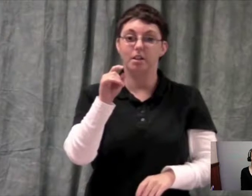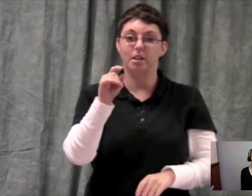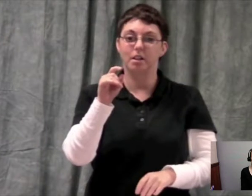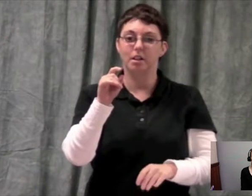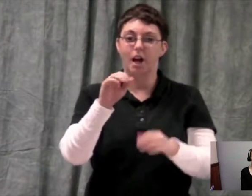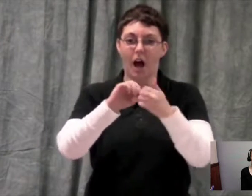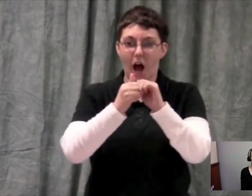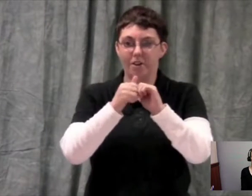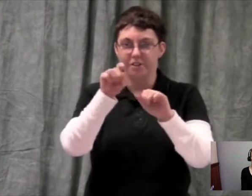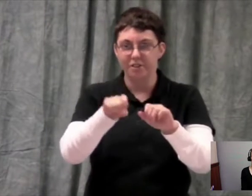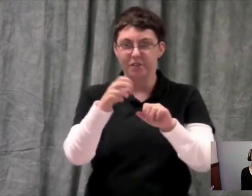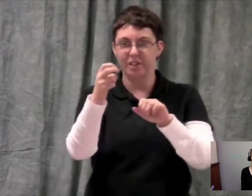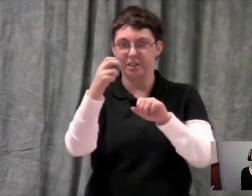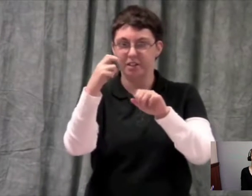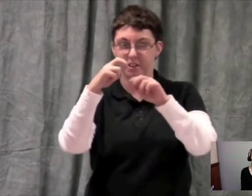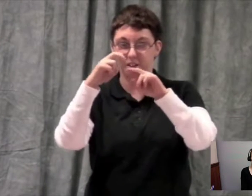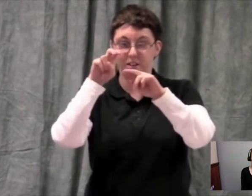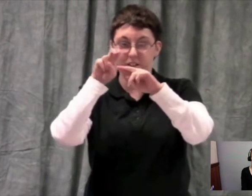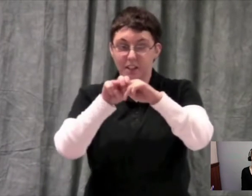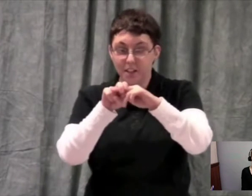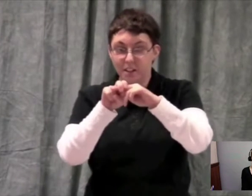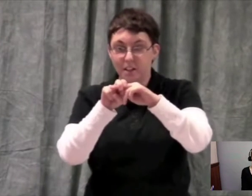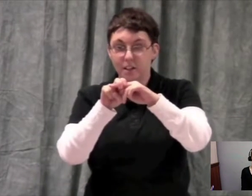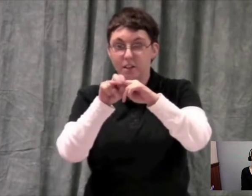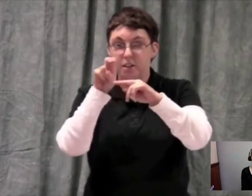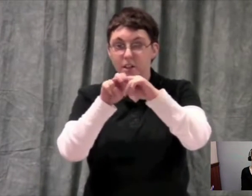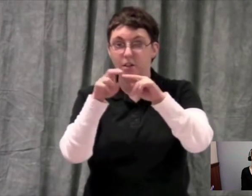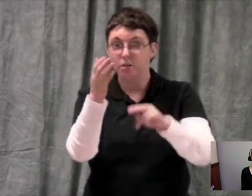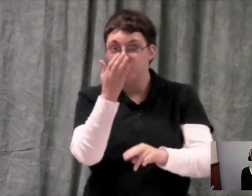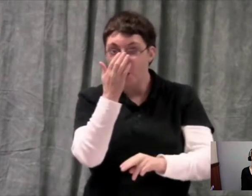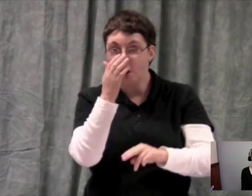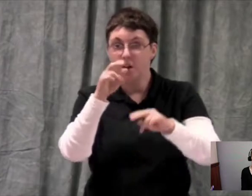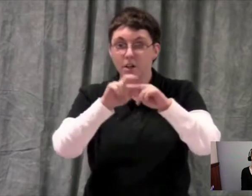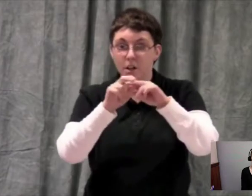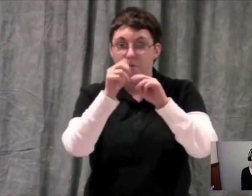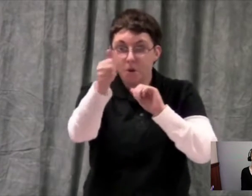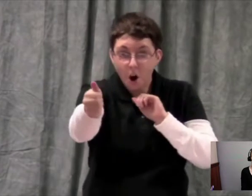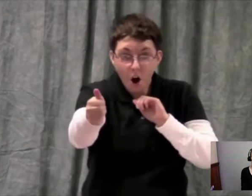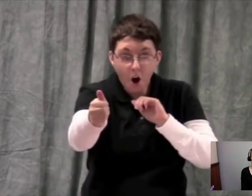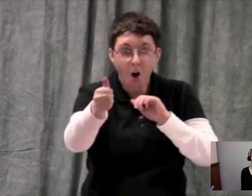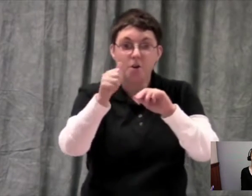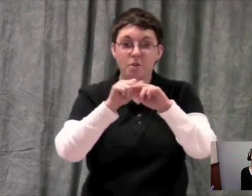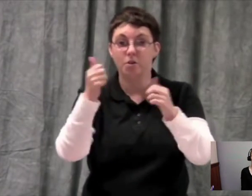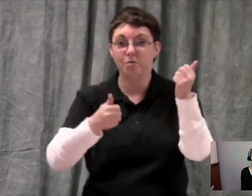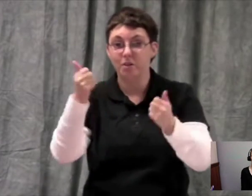want to make sure you ask the client where you want them to sit. Do you want them to sit further or closer, and which works best with